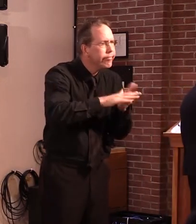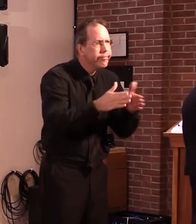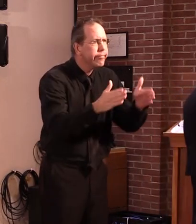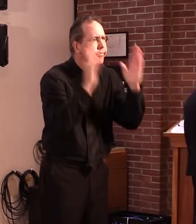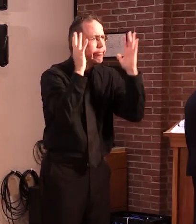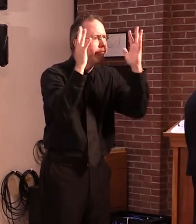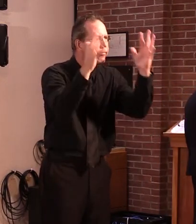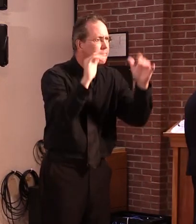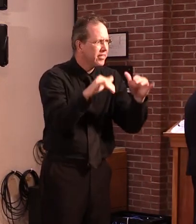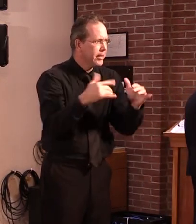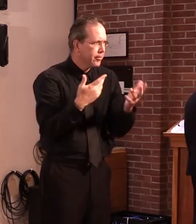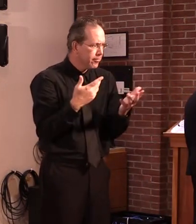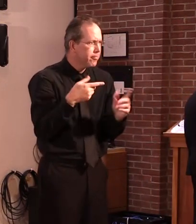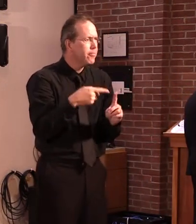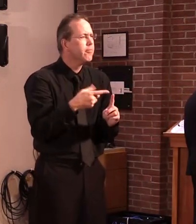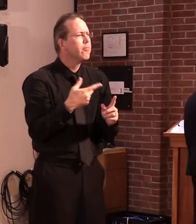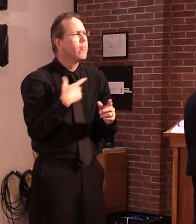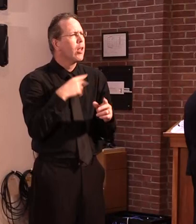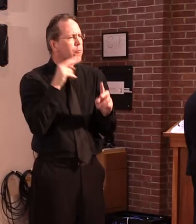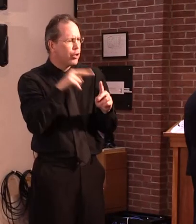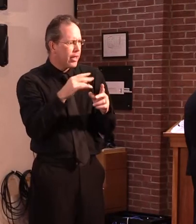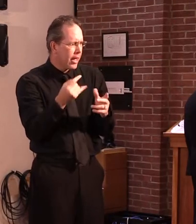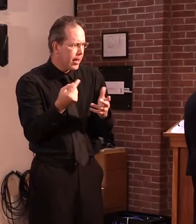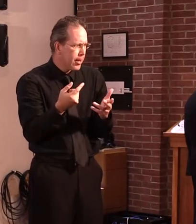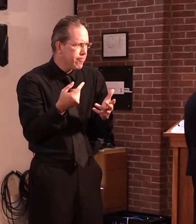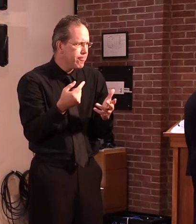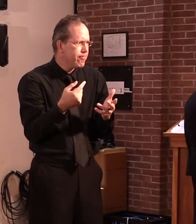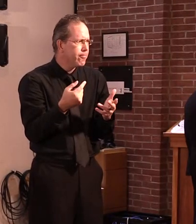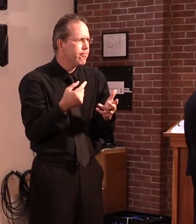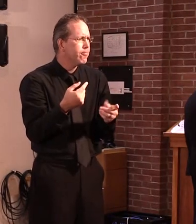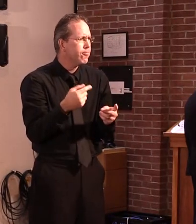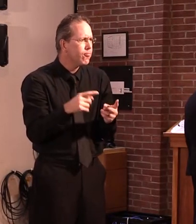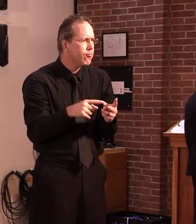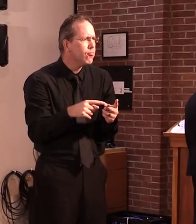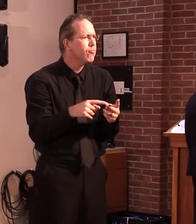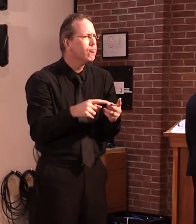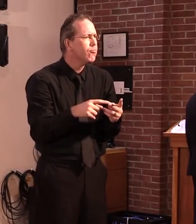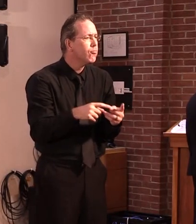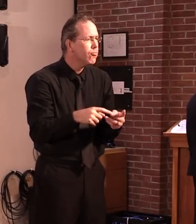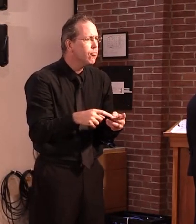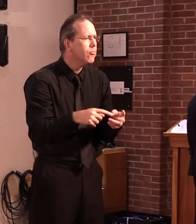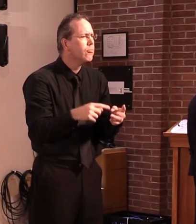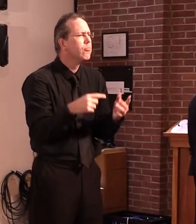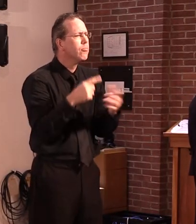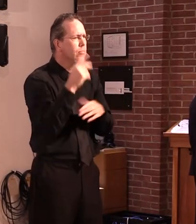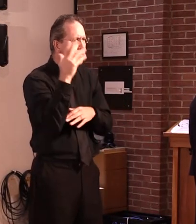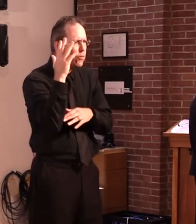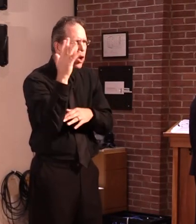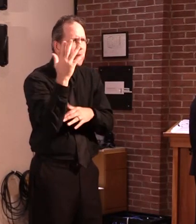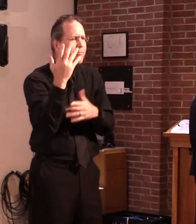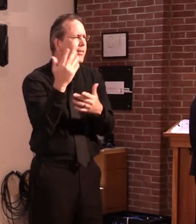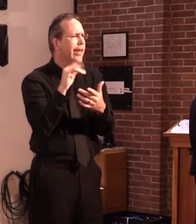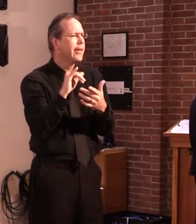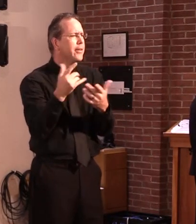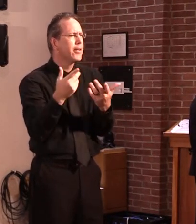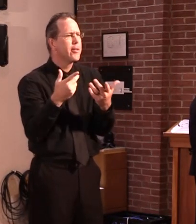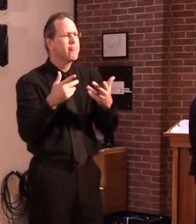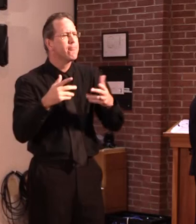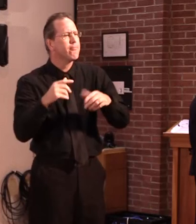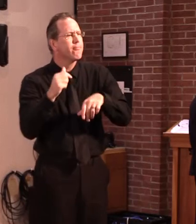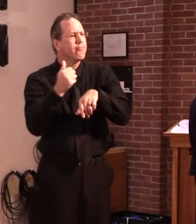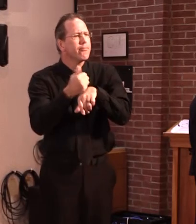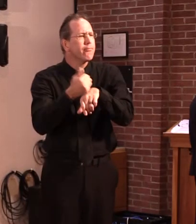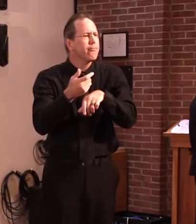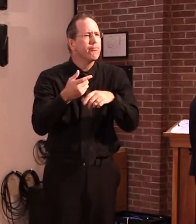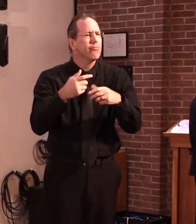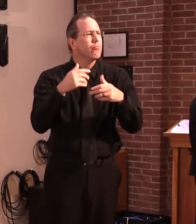at forest-based processing and other businesses related to forest products, as well as providing